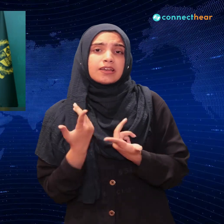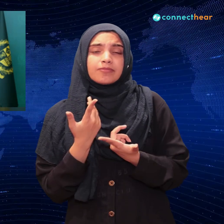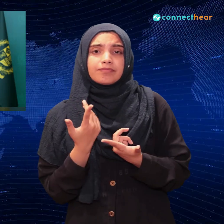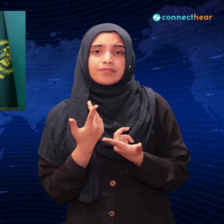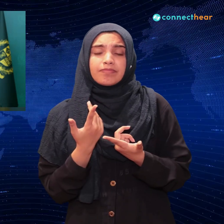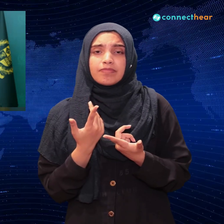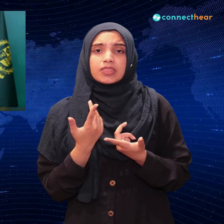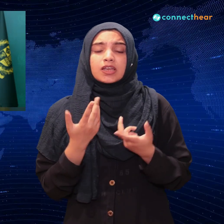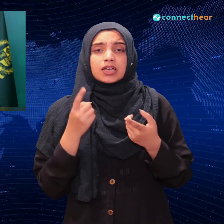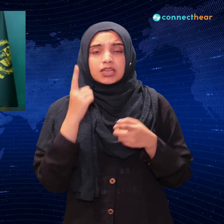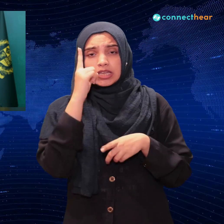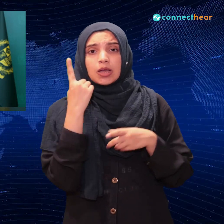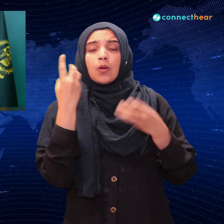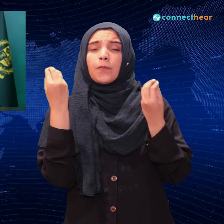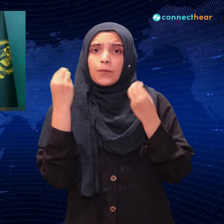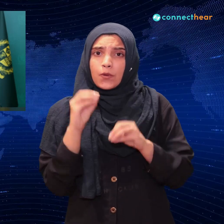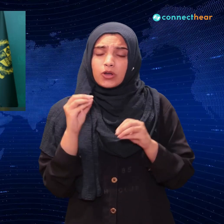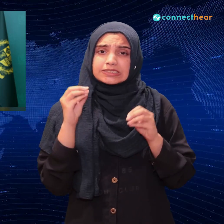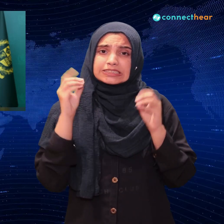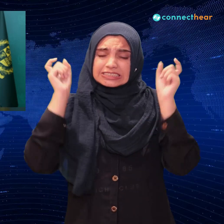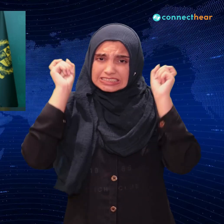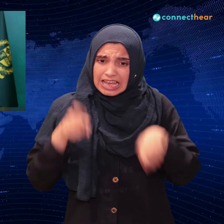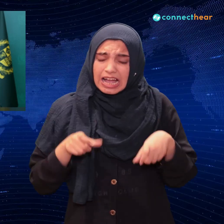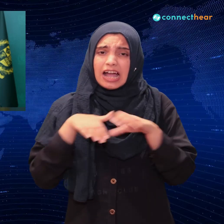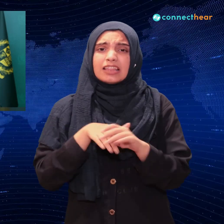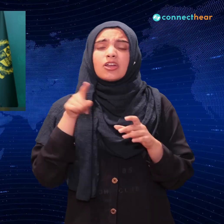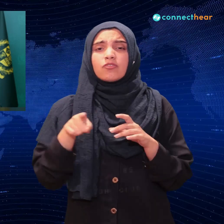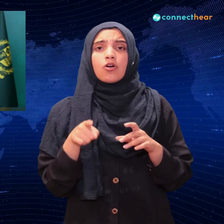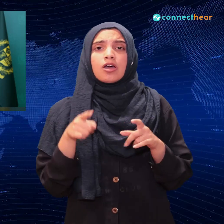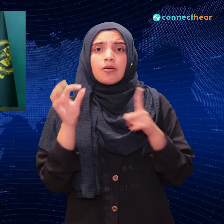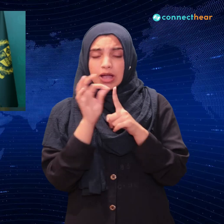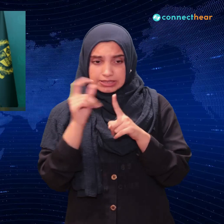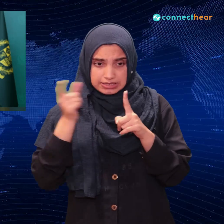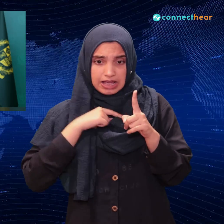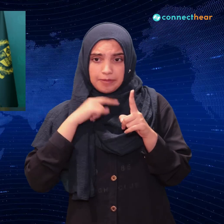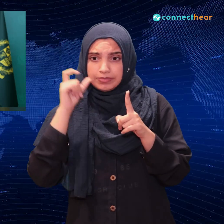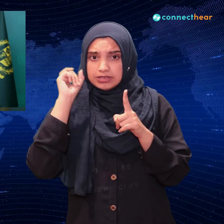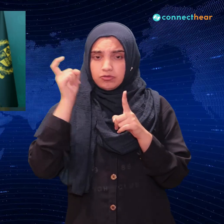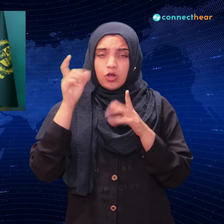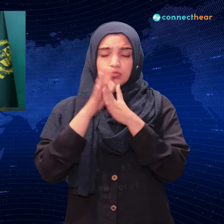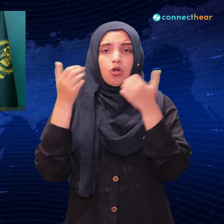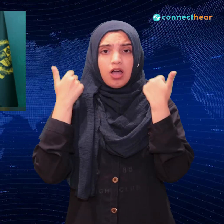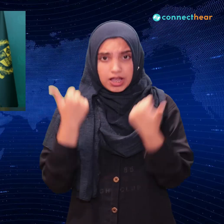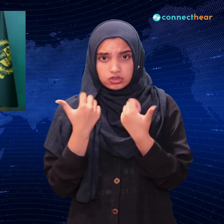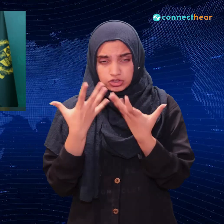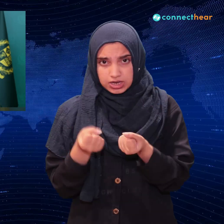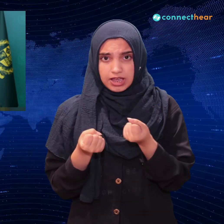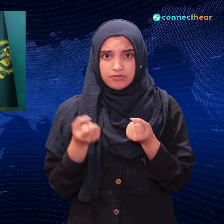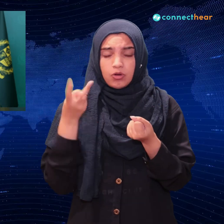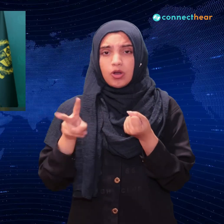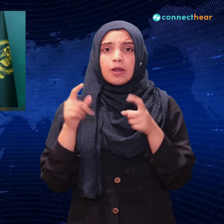one of the most disciplined army in the world and one of the best intelligence agencies in the world, I